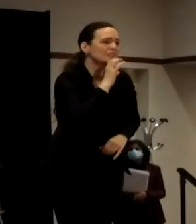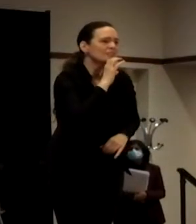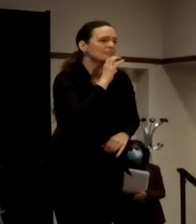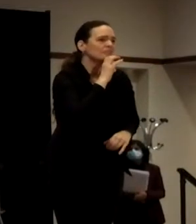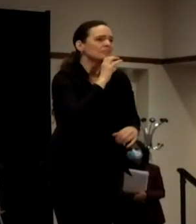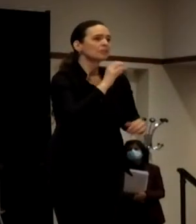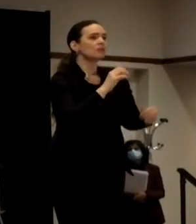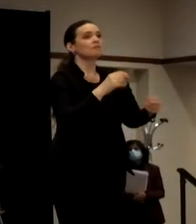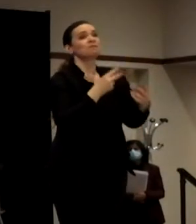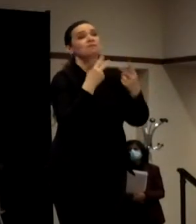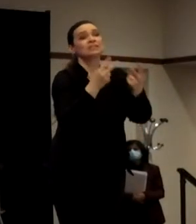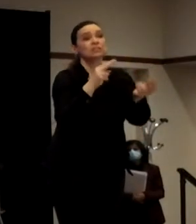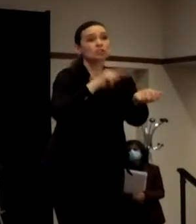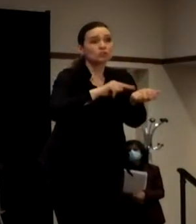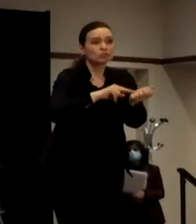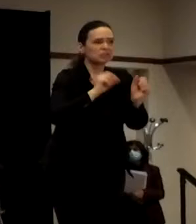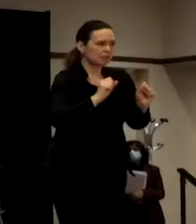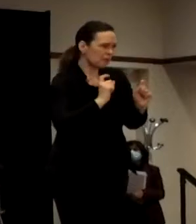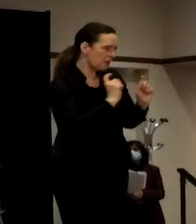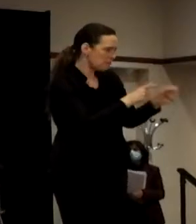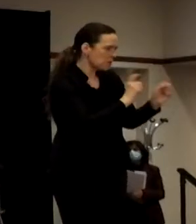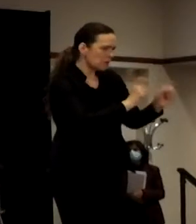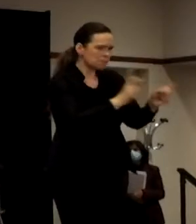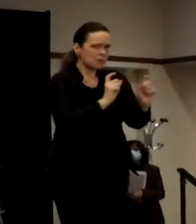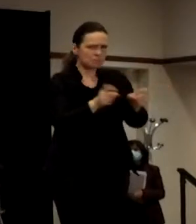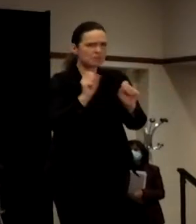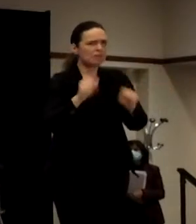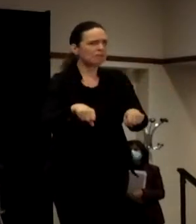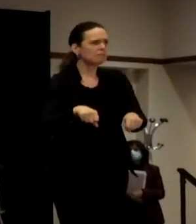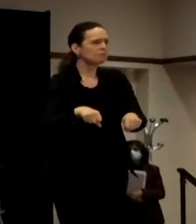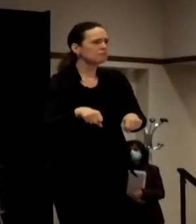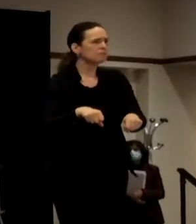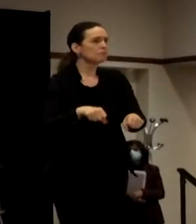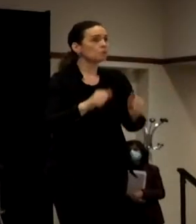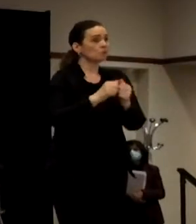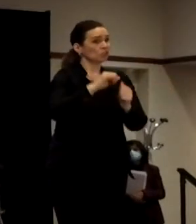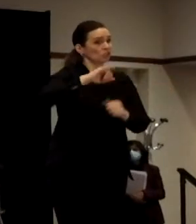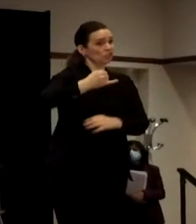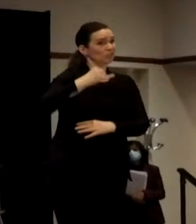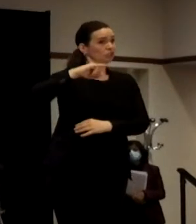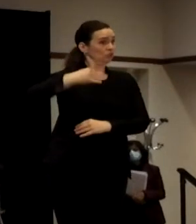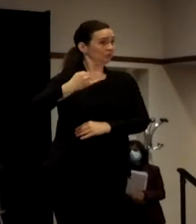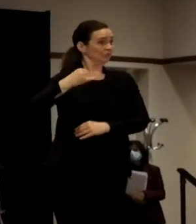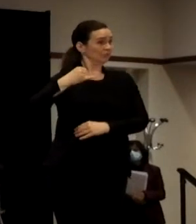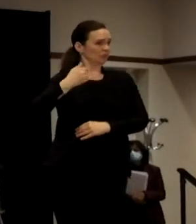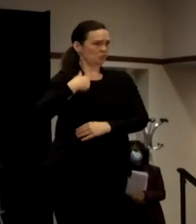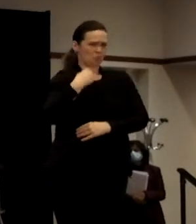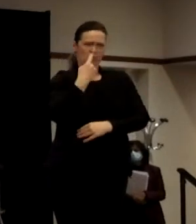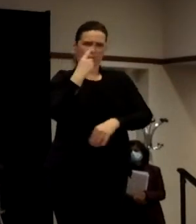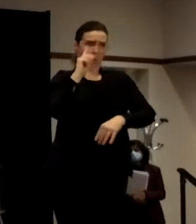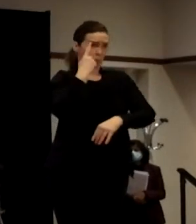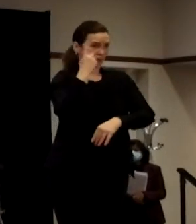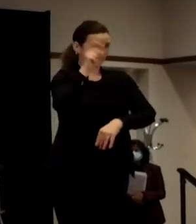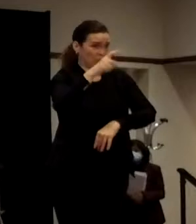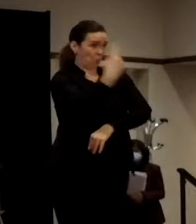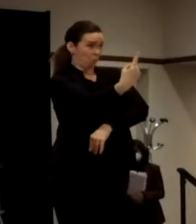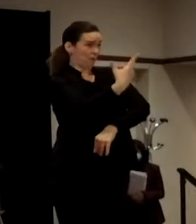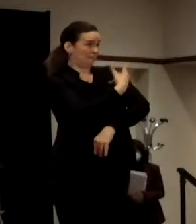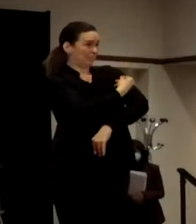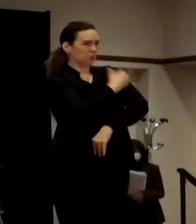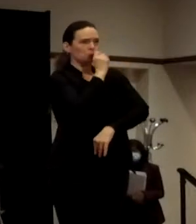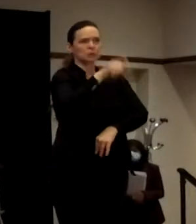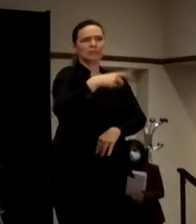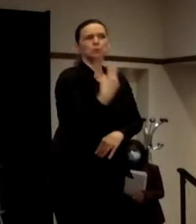these residents with the Johnson & Johnson, which is a single shot. So certainly right now